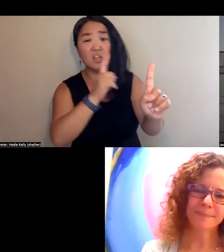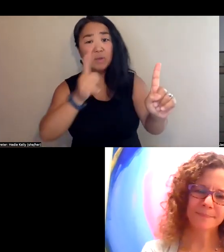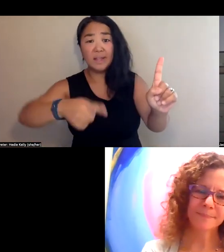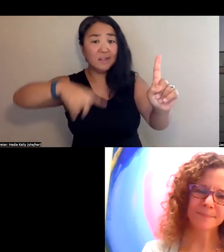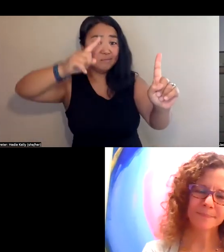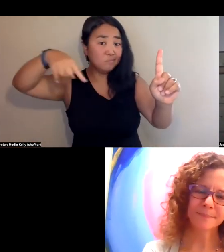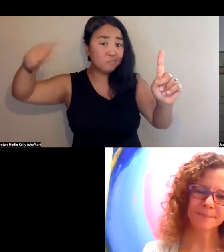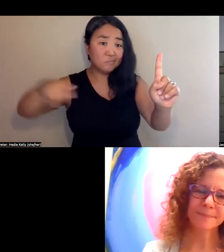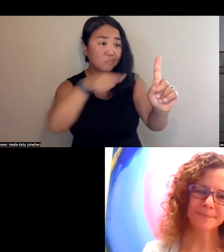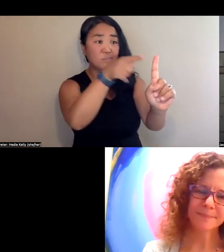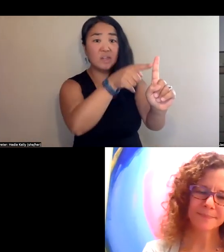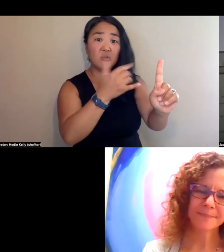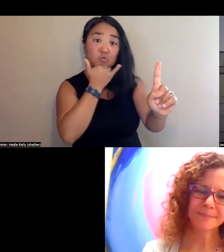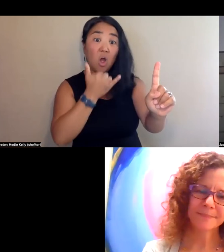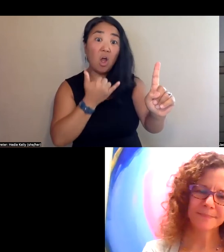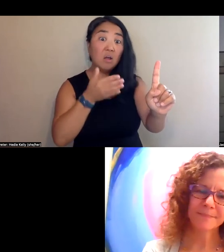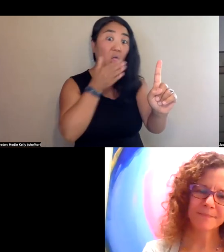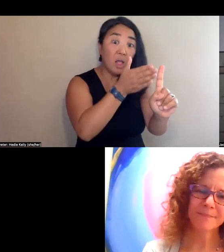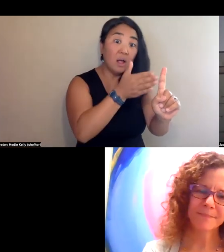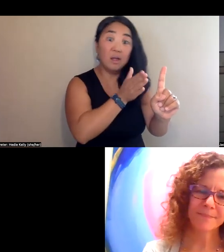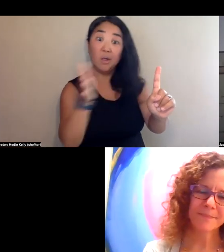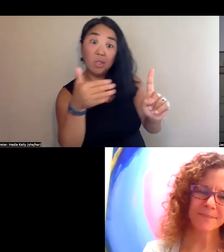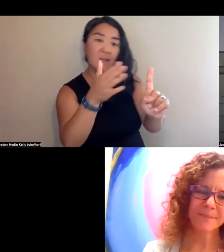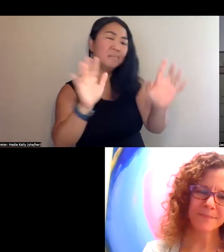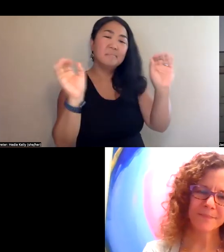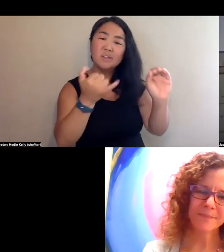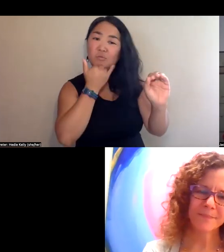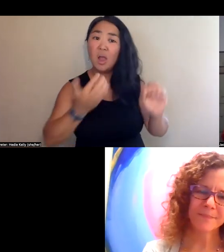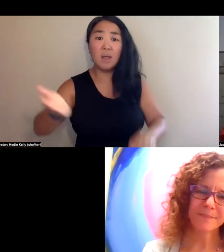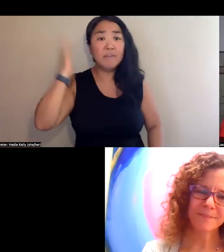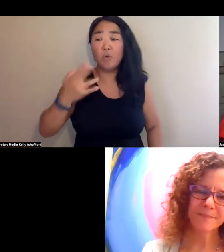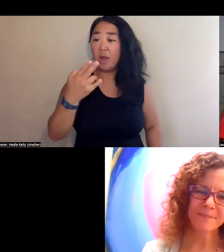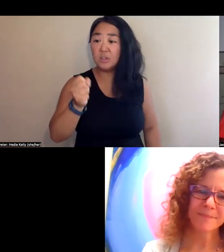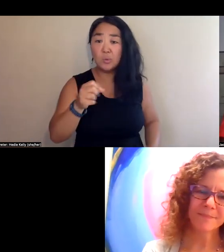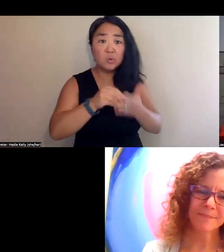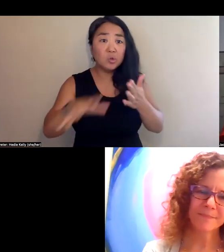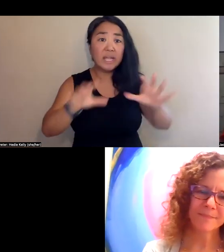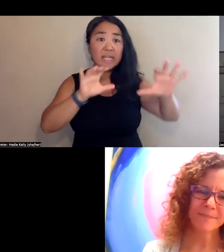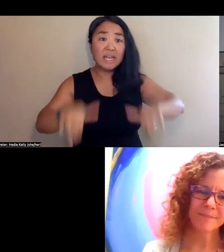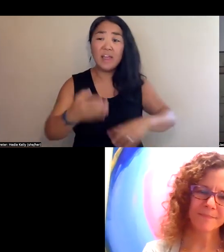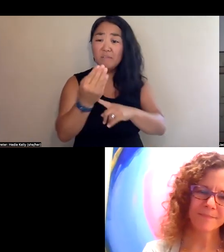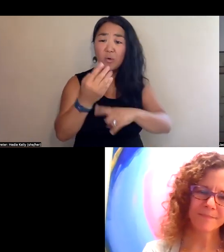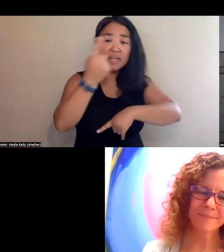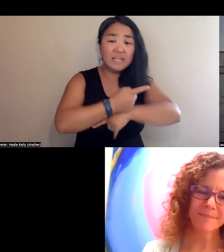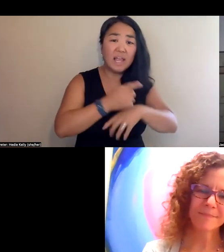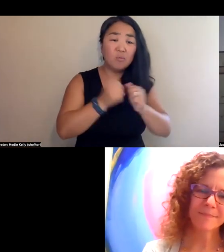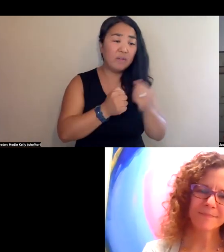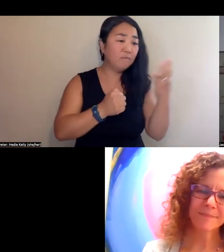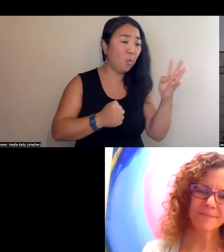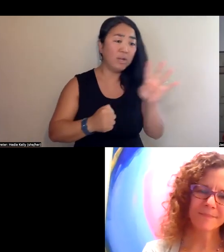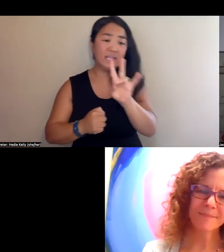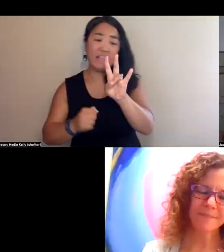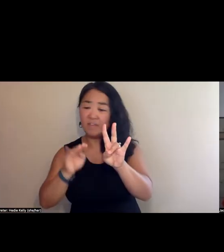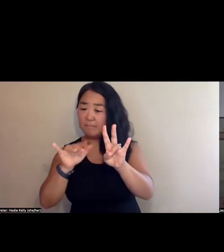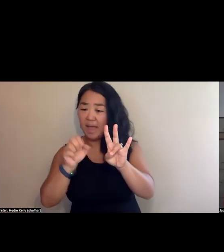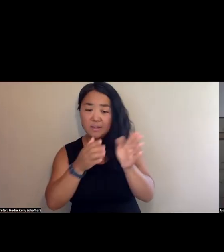and there's no wrong way to do this. The high school students who did this did it in 14 days in 4 to 7 mile segments.